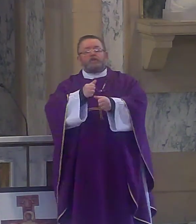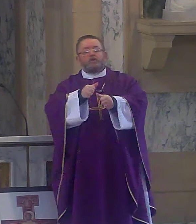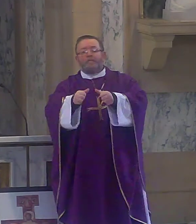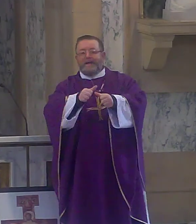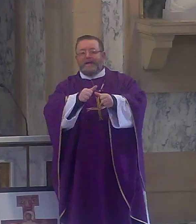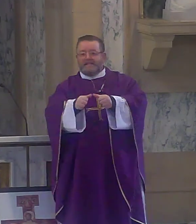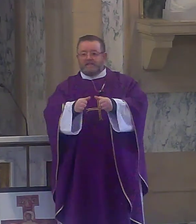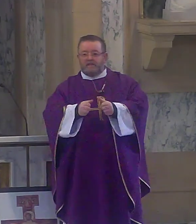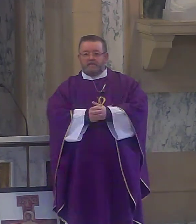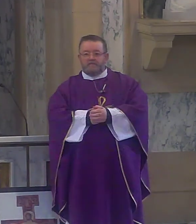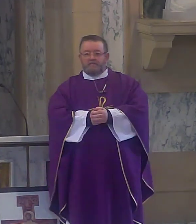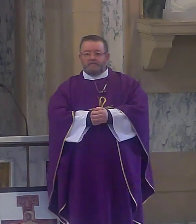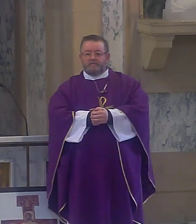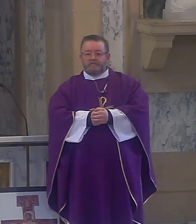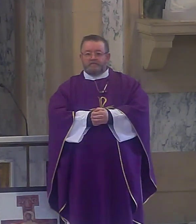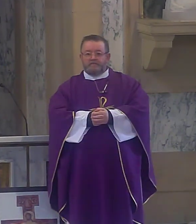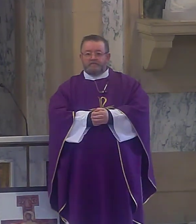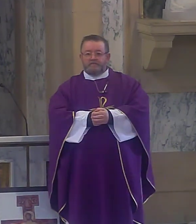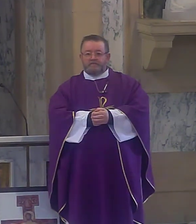to do better